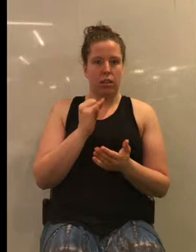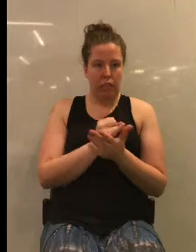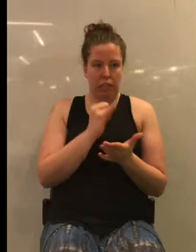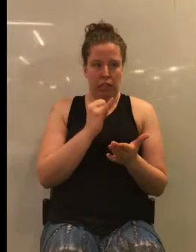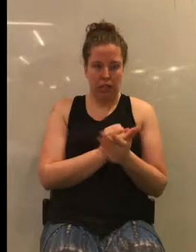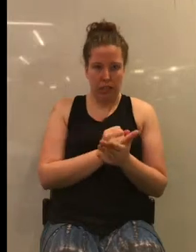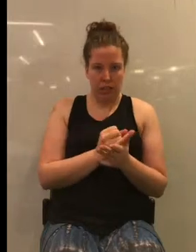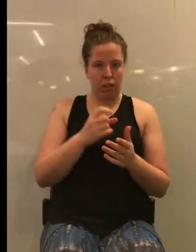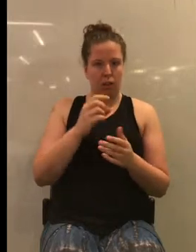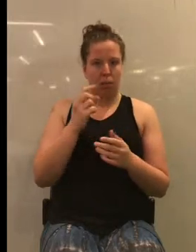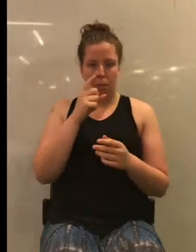learners of signed languages,